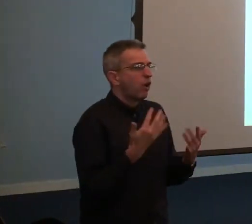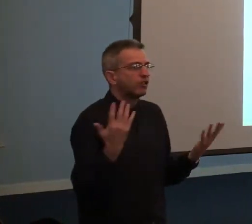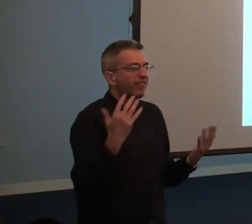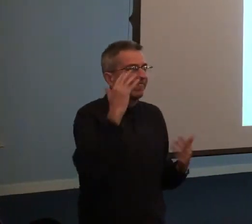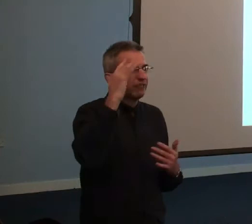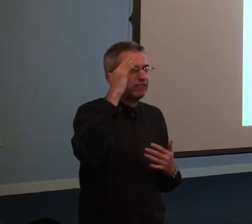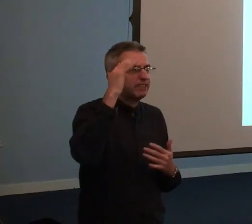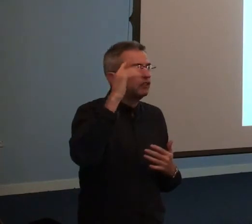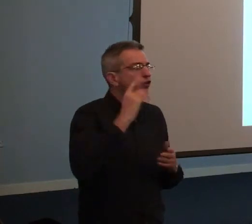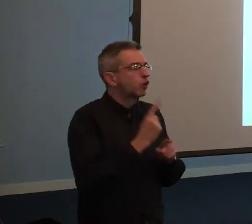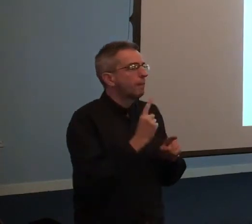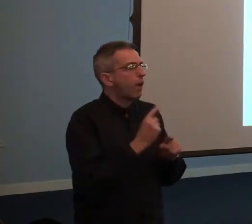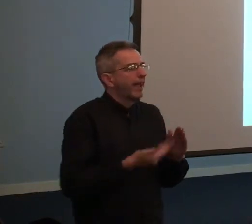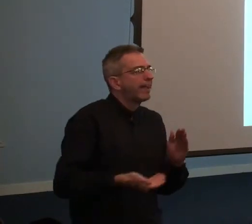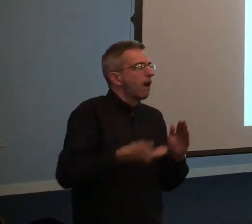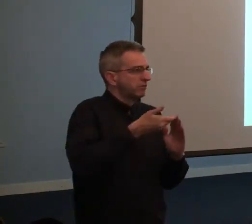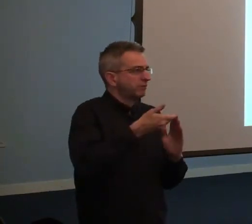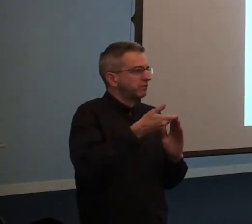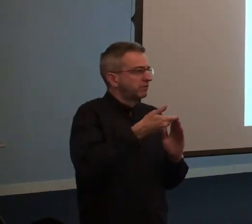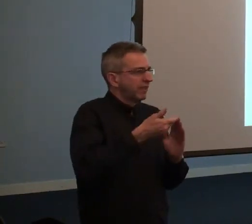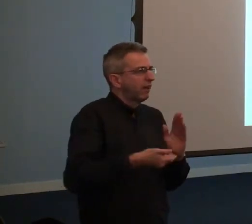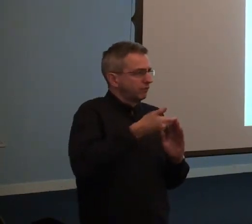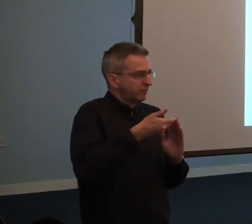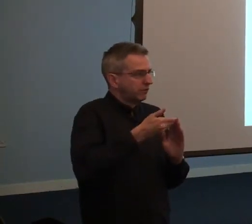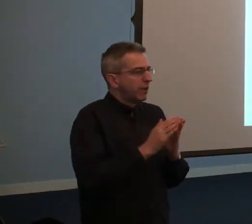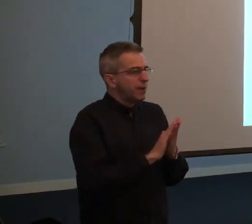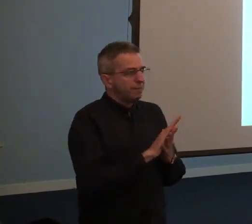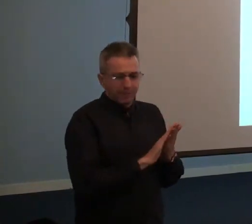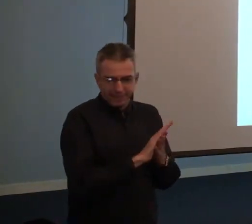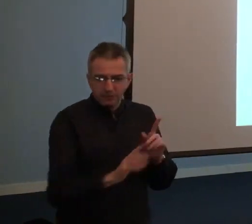Now, we see a lot of theorists talking about enhancements.